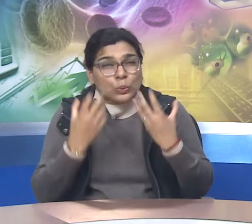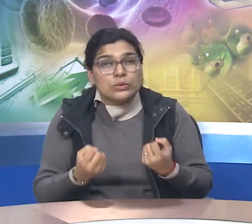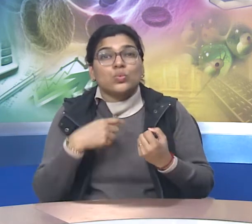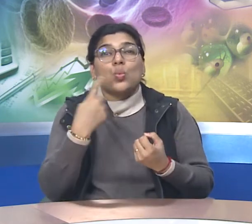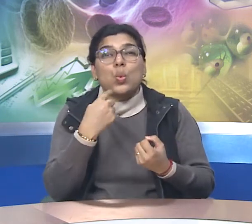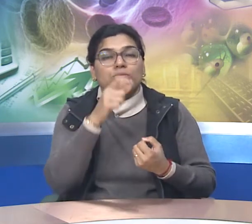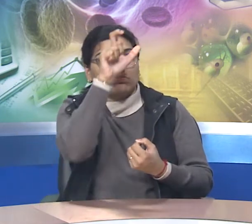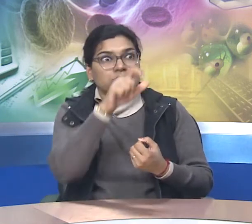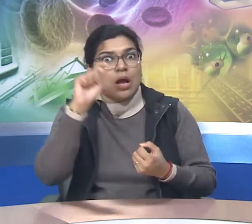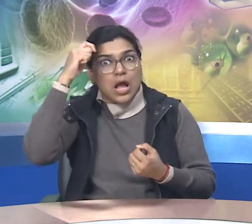knew some